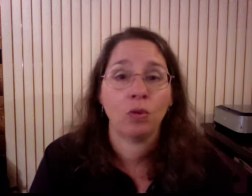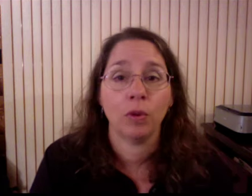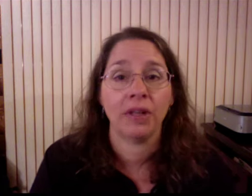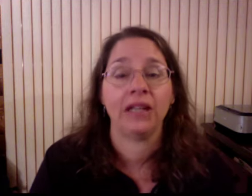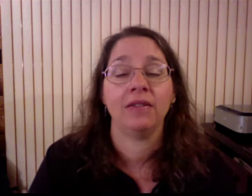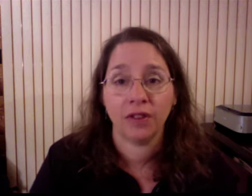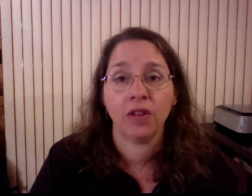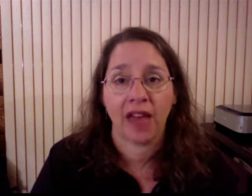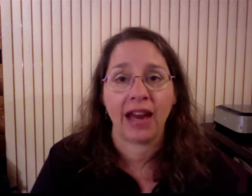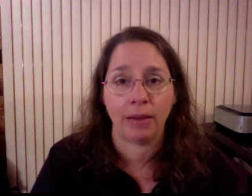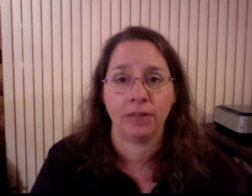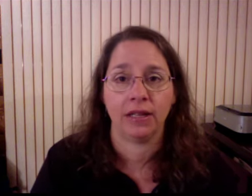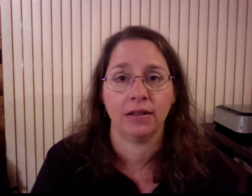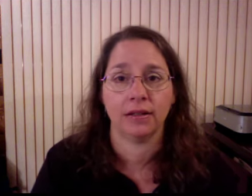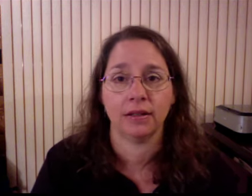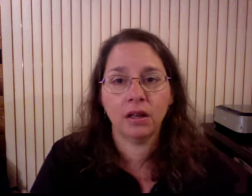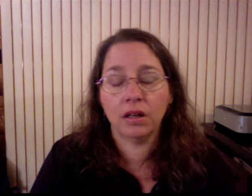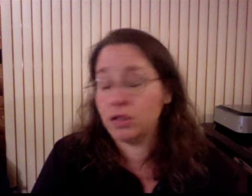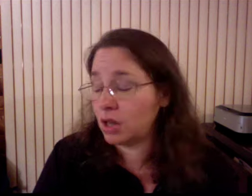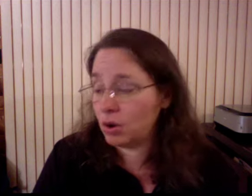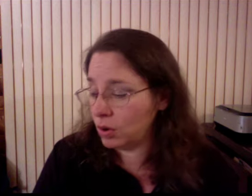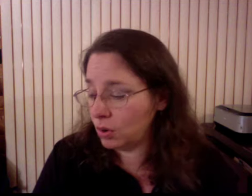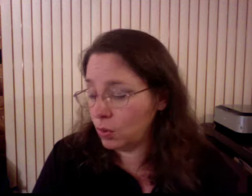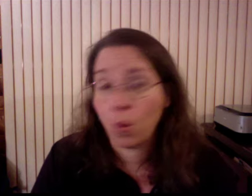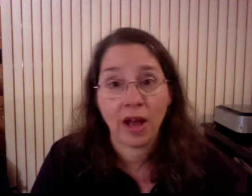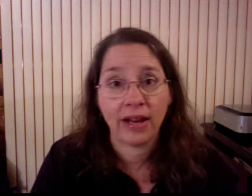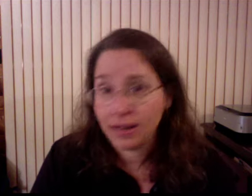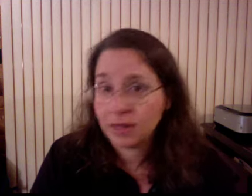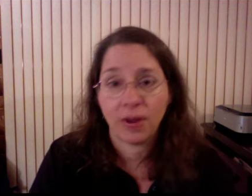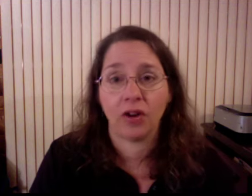woman can fill that emptiness. So what is marriage?